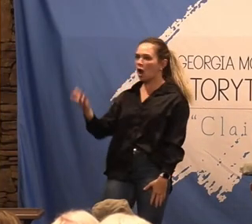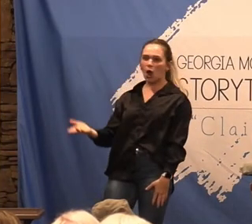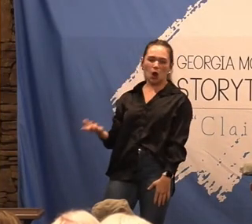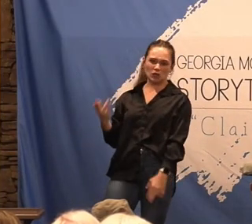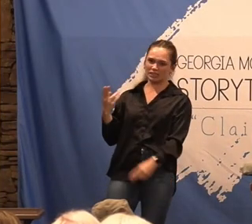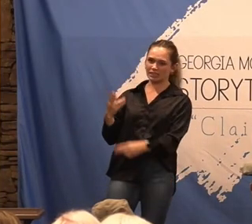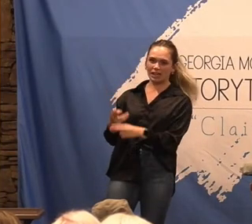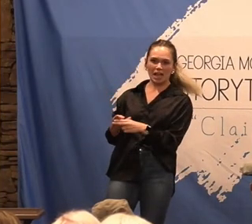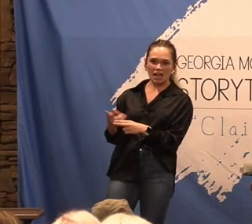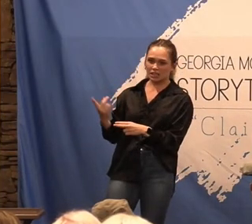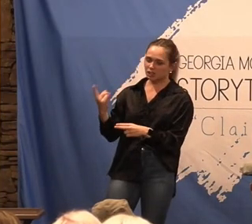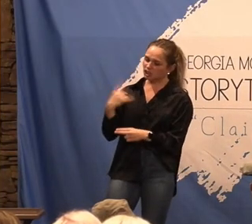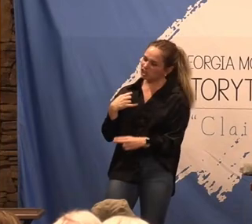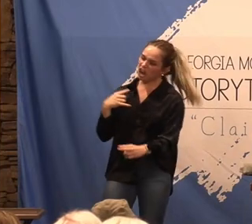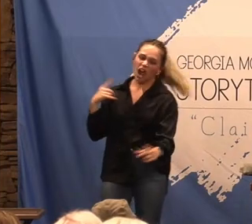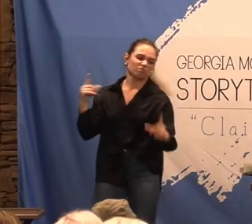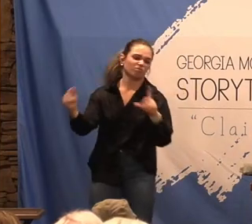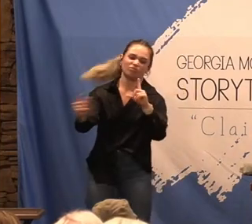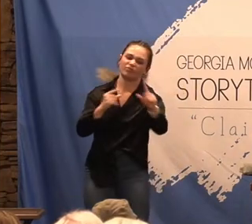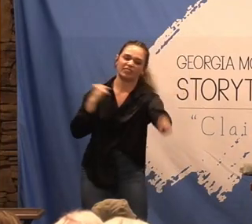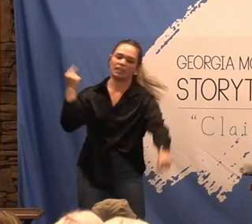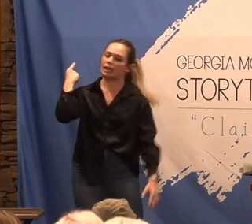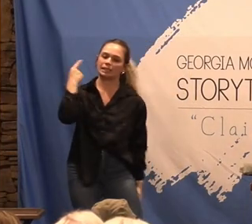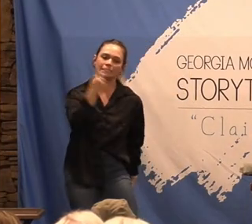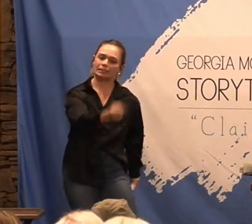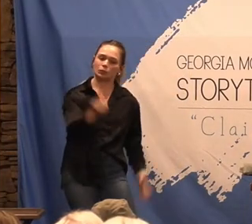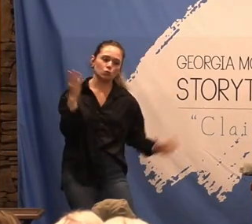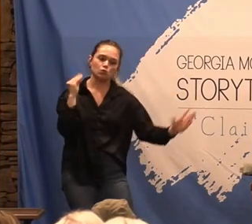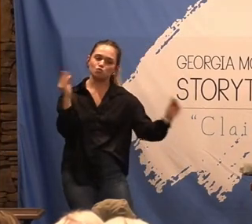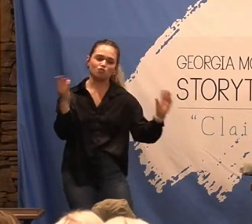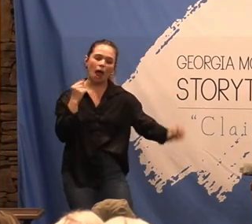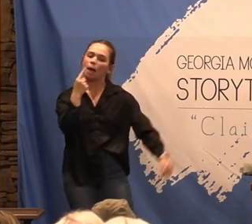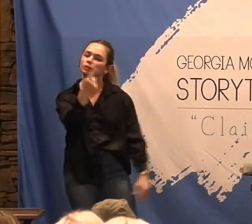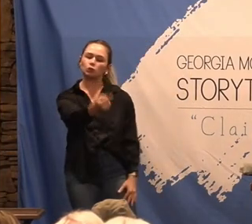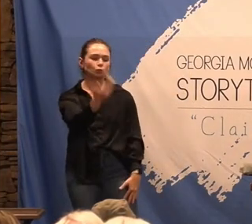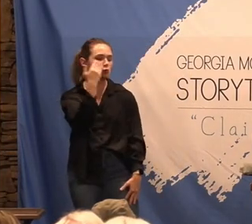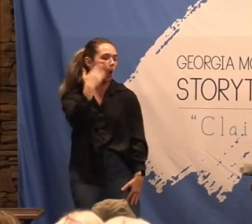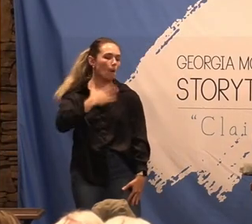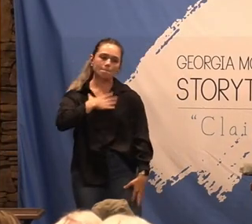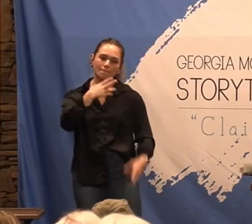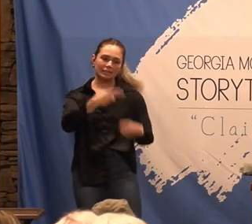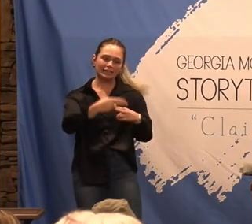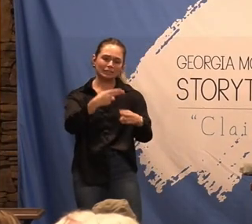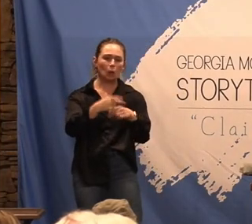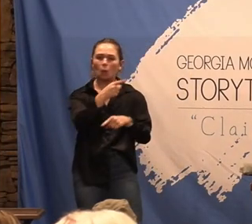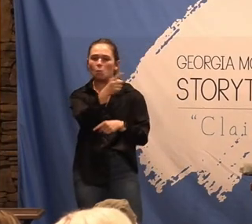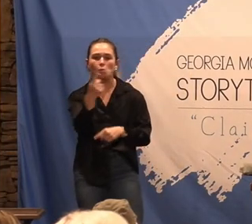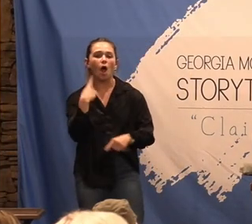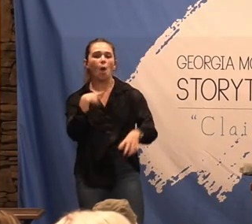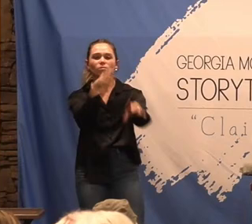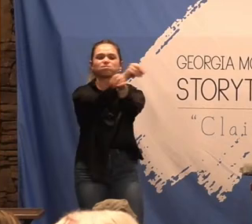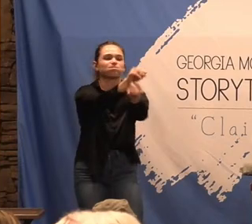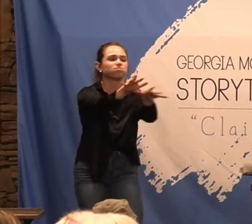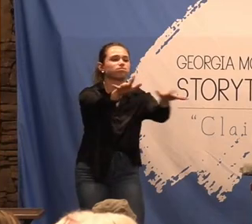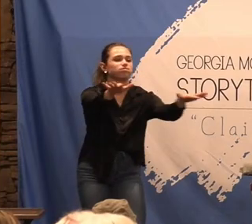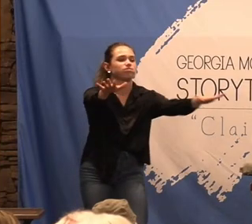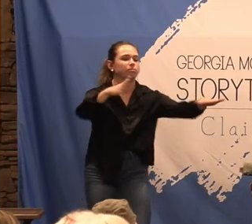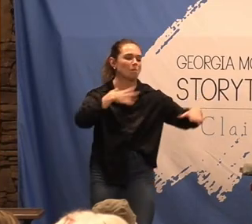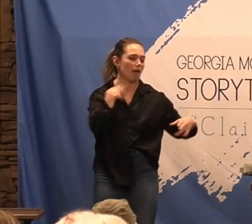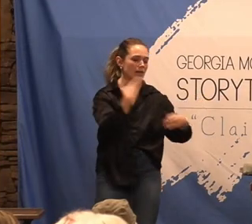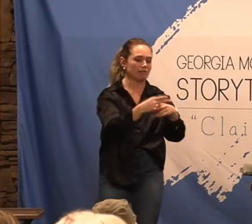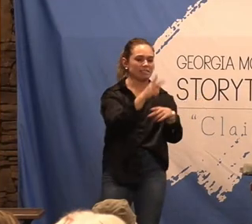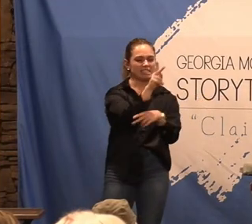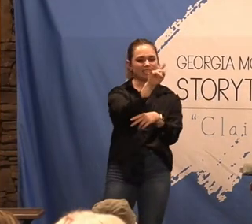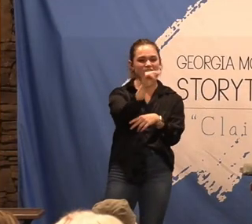wont, she lit into the crabs. She said, "Hey, you crabs, you're the one who knows my name, and you're the one who told everybody my name was